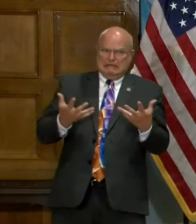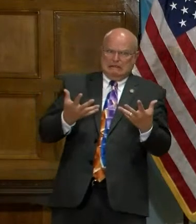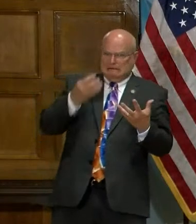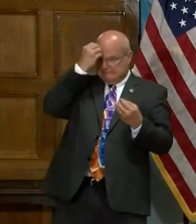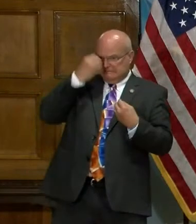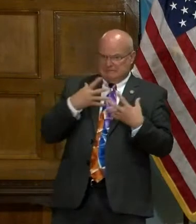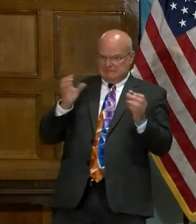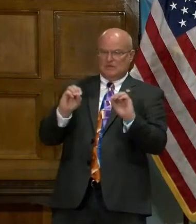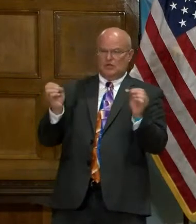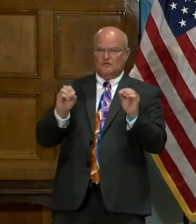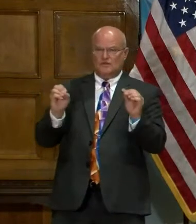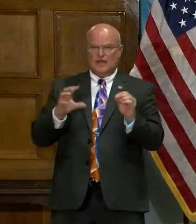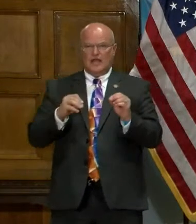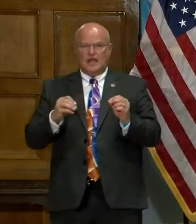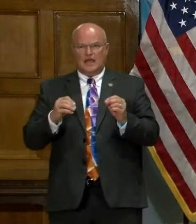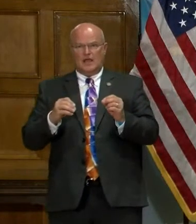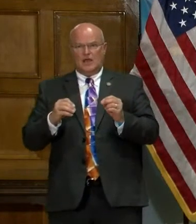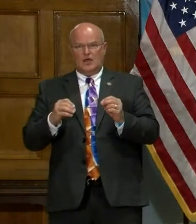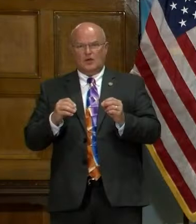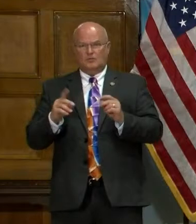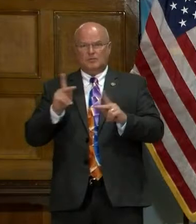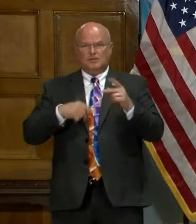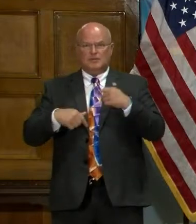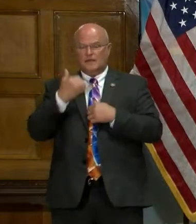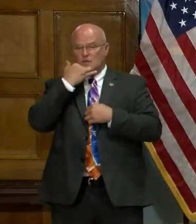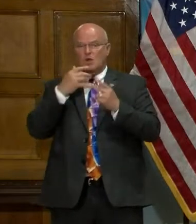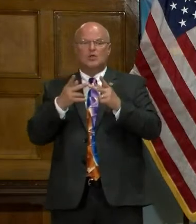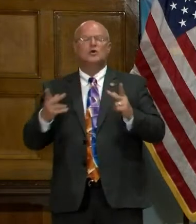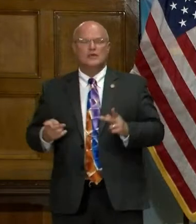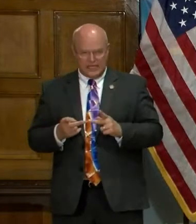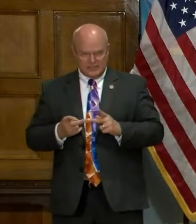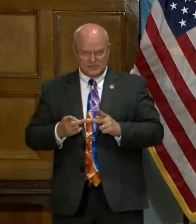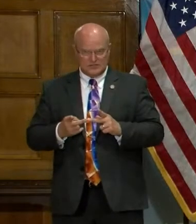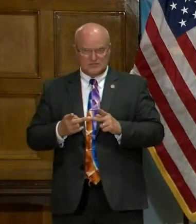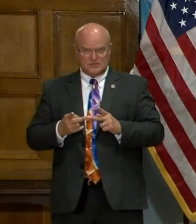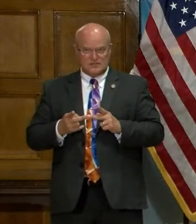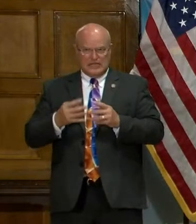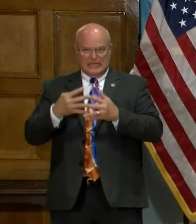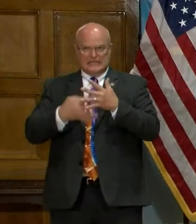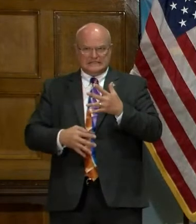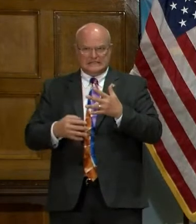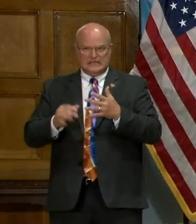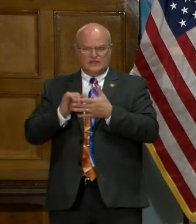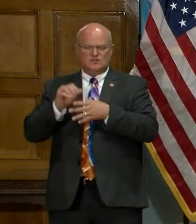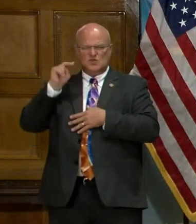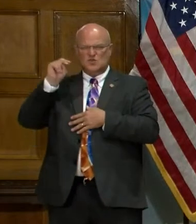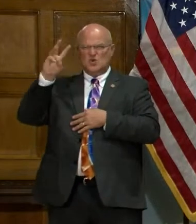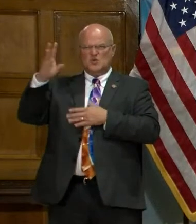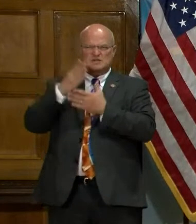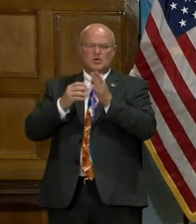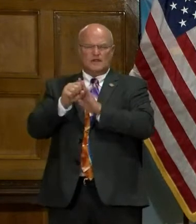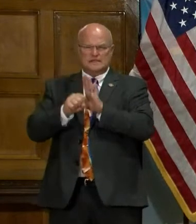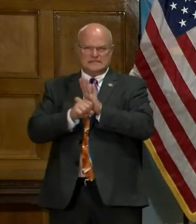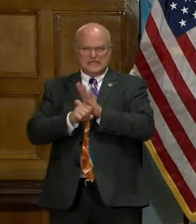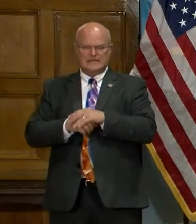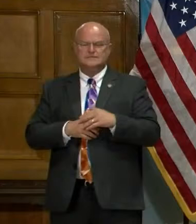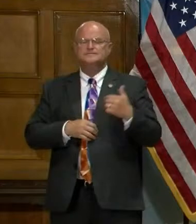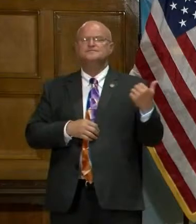weren't notified, and even one said they had the wrong location listed. A lot of those were in the northwest portion of the